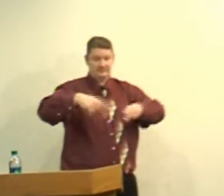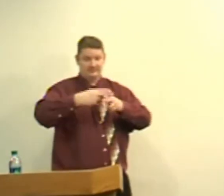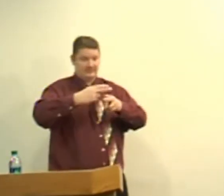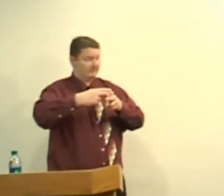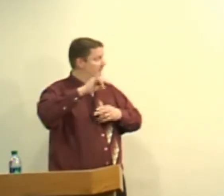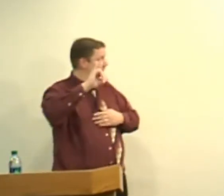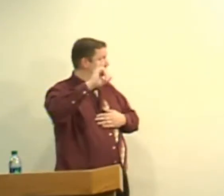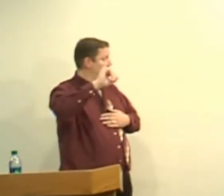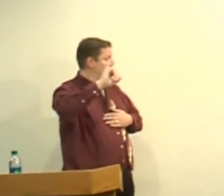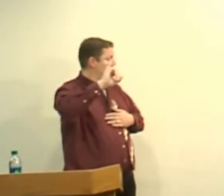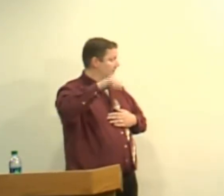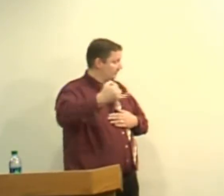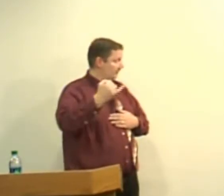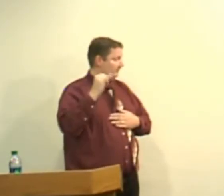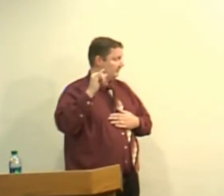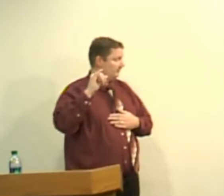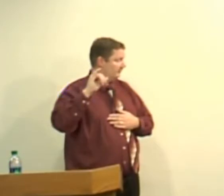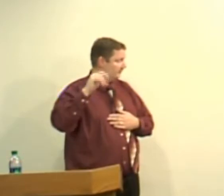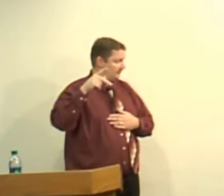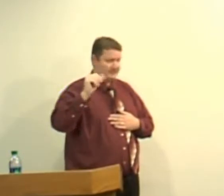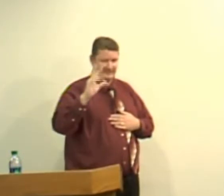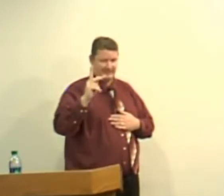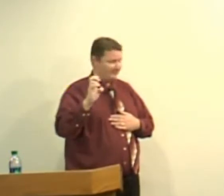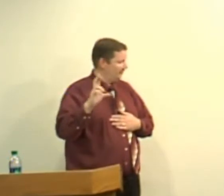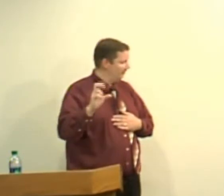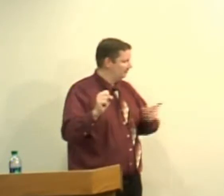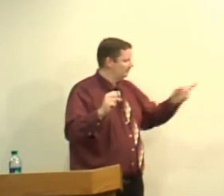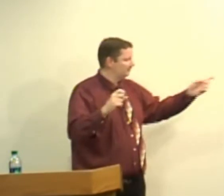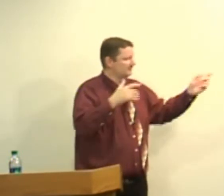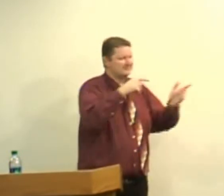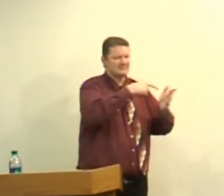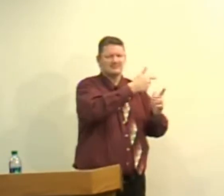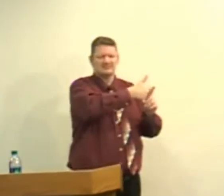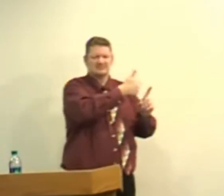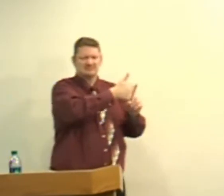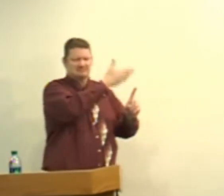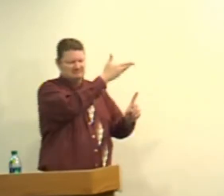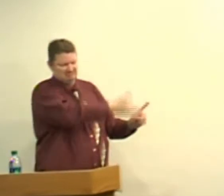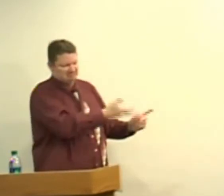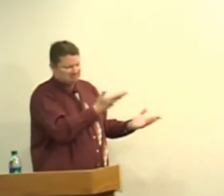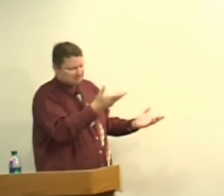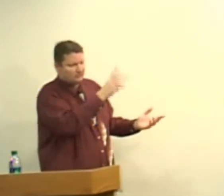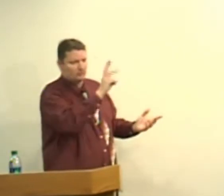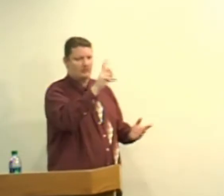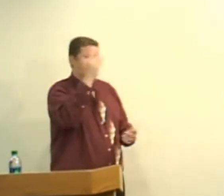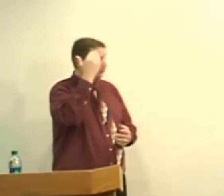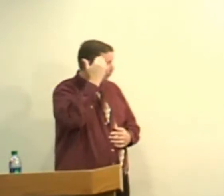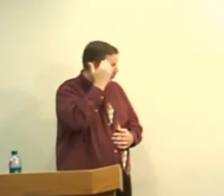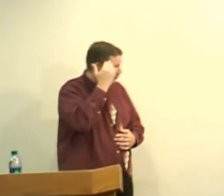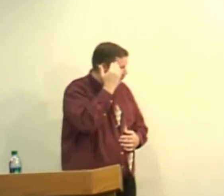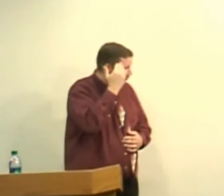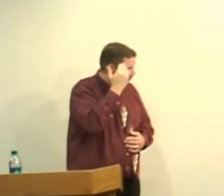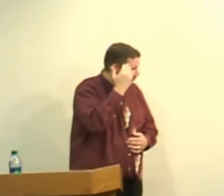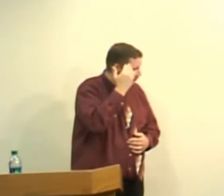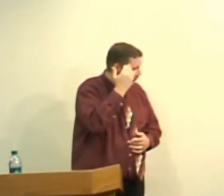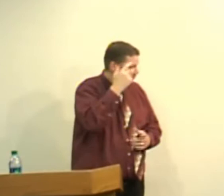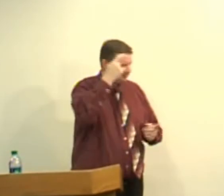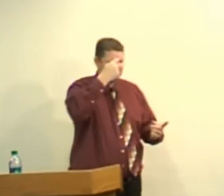This person here, J. I. Packer, who is a well